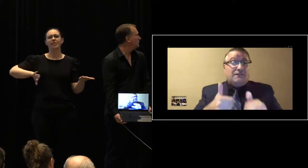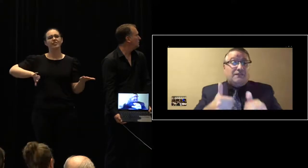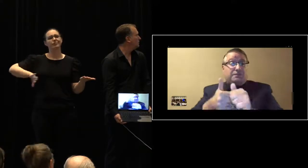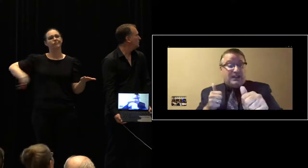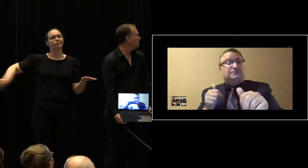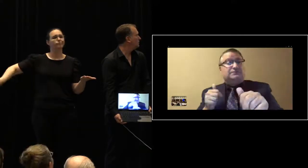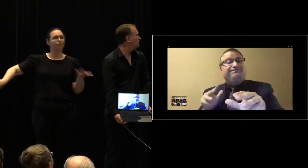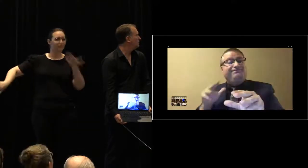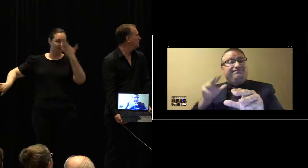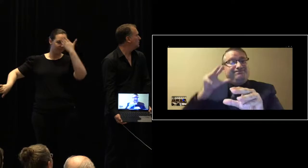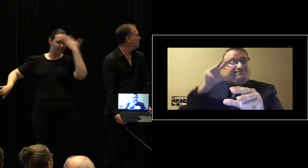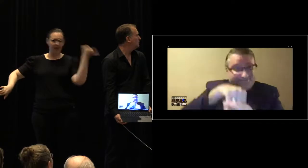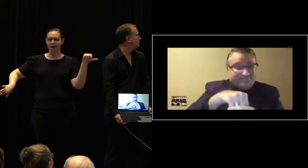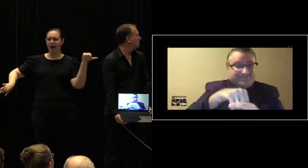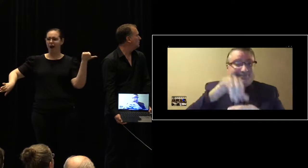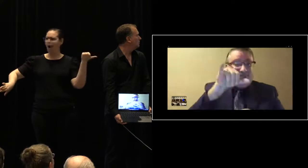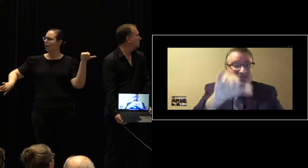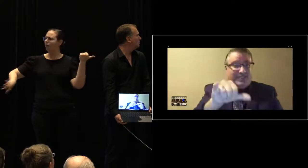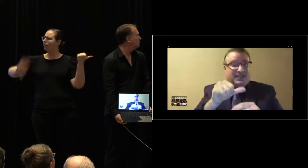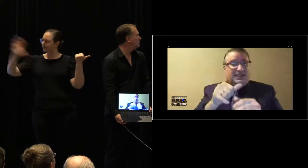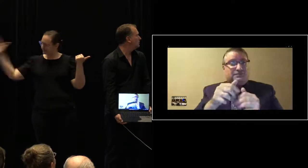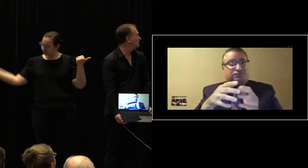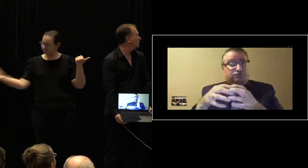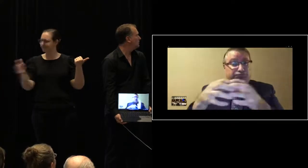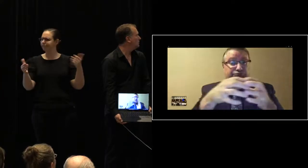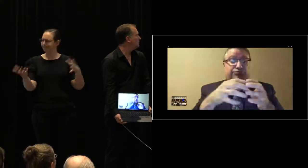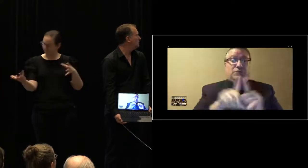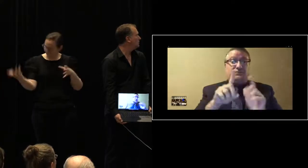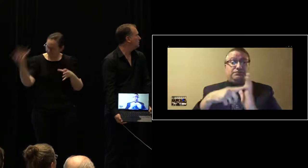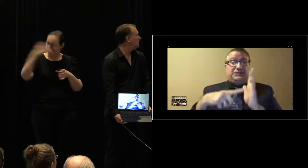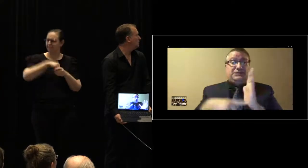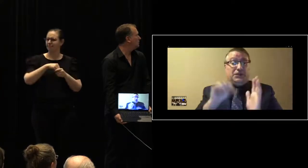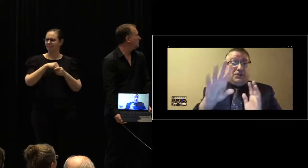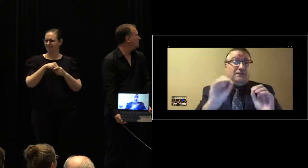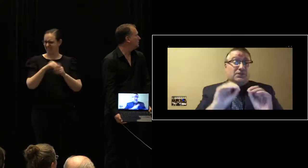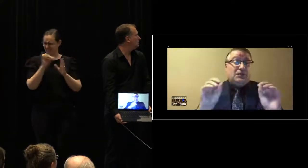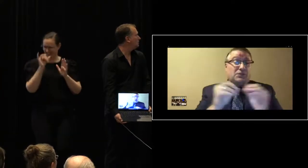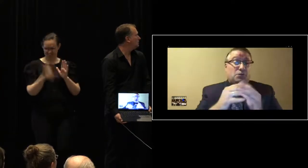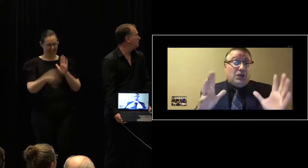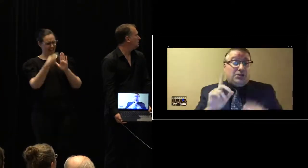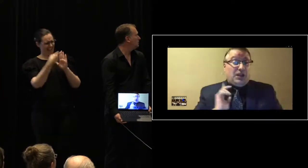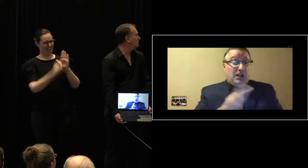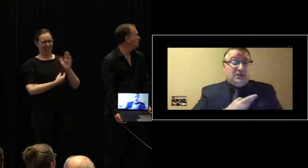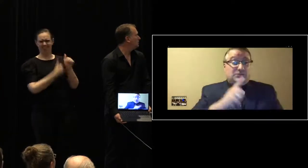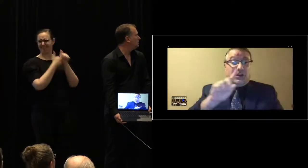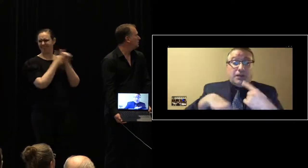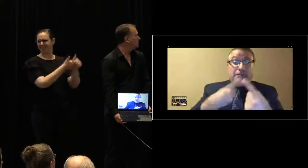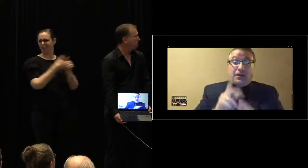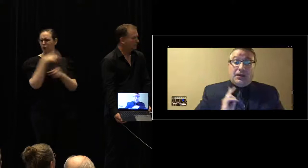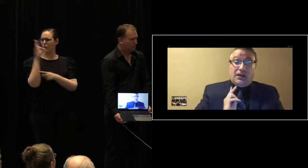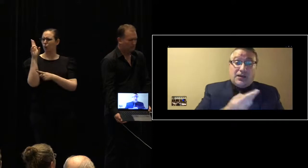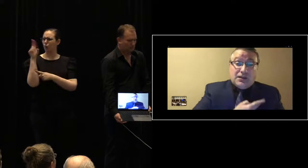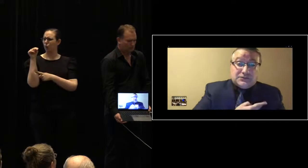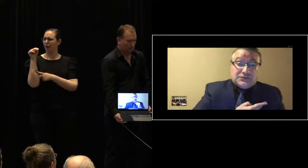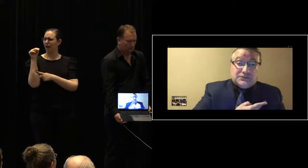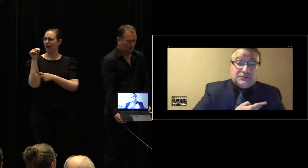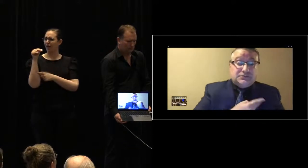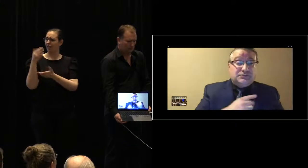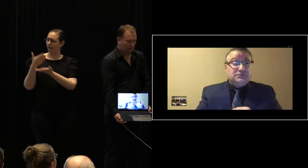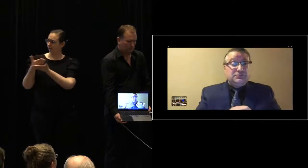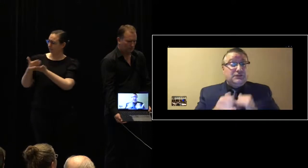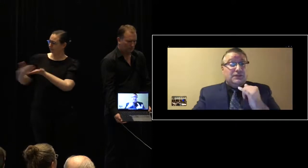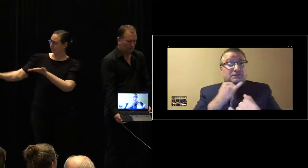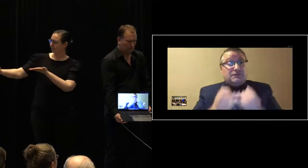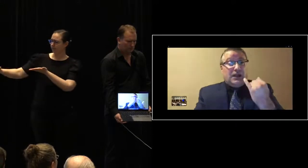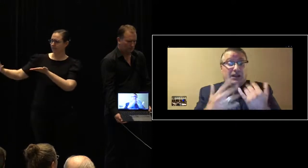Means that deaf people are not going to be left behind, that they can participate. And that motto of nothing about